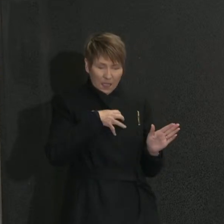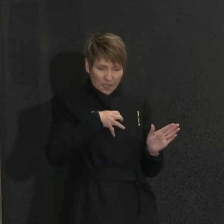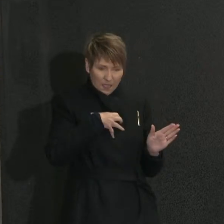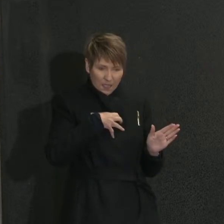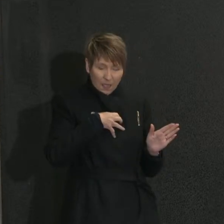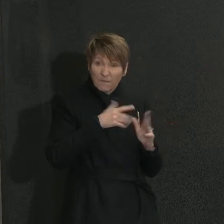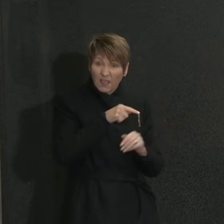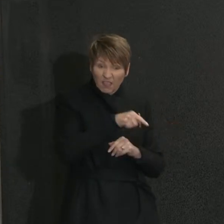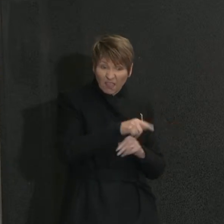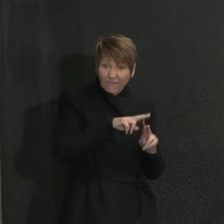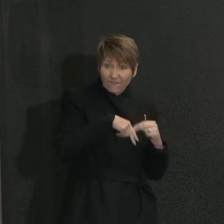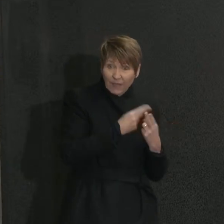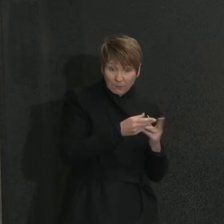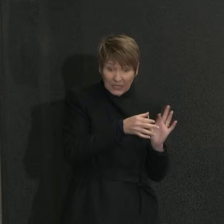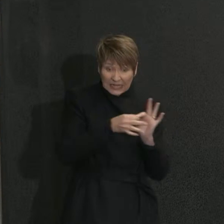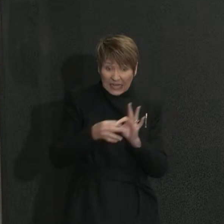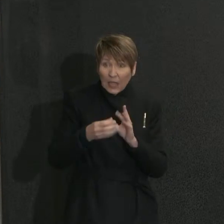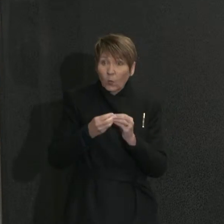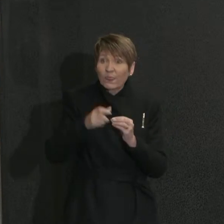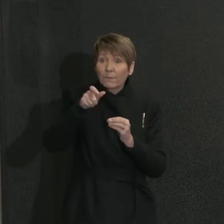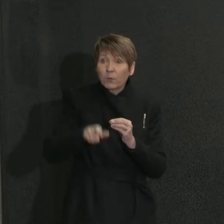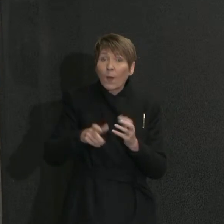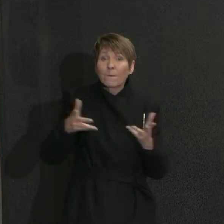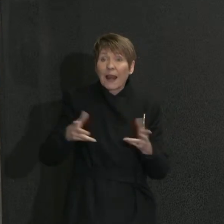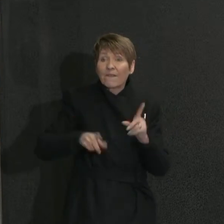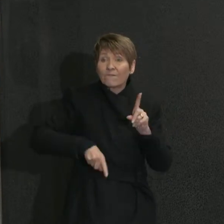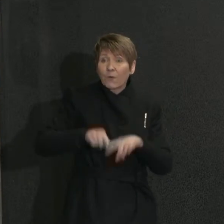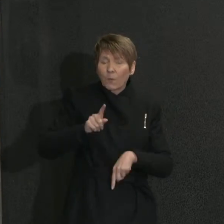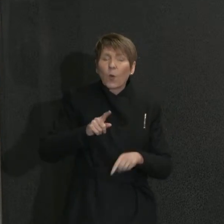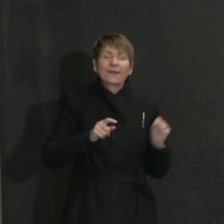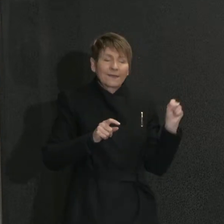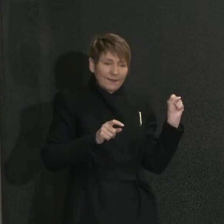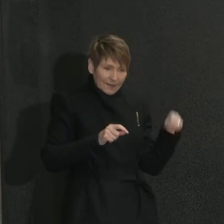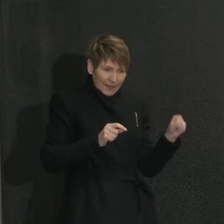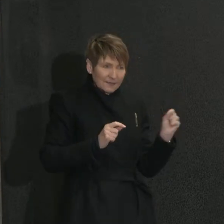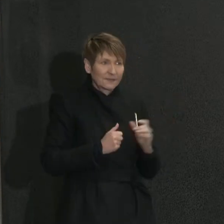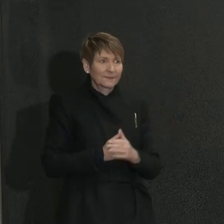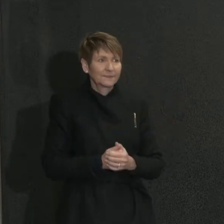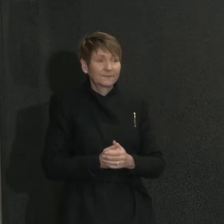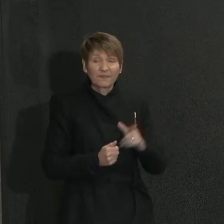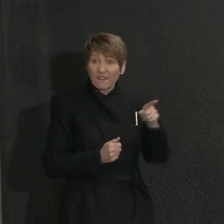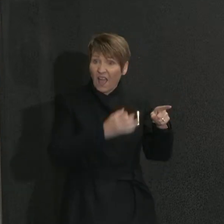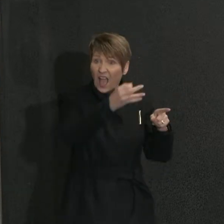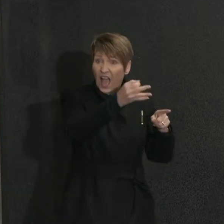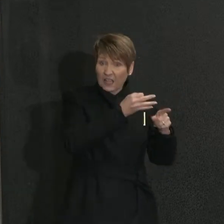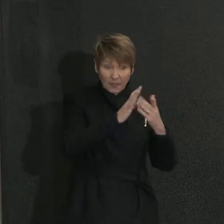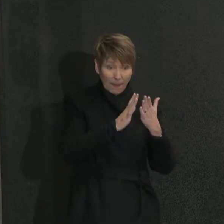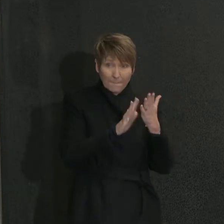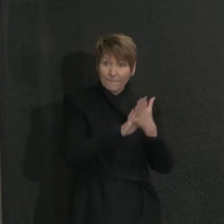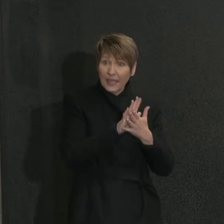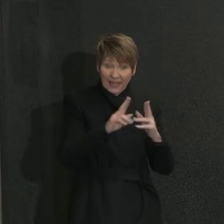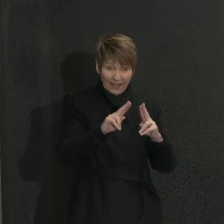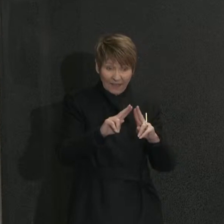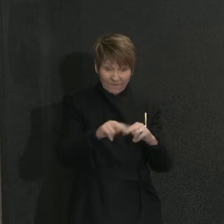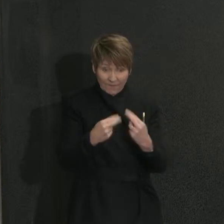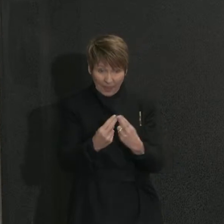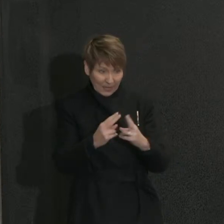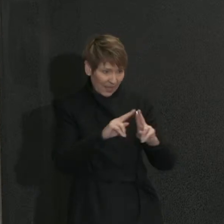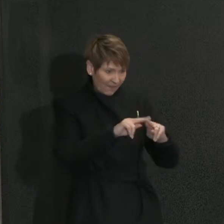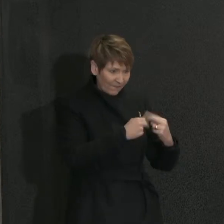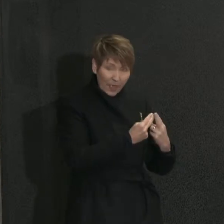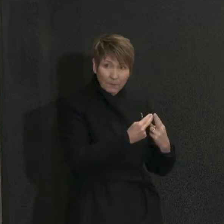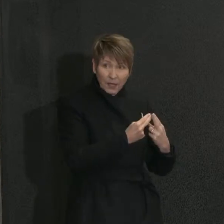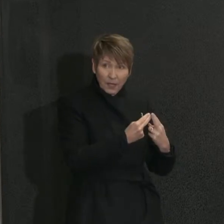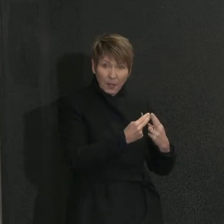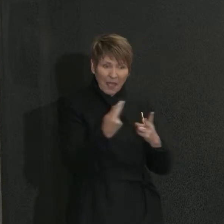football player? That's right. Yeah. But there's a chance there could have been multiple household visits going on through that whole period. If they were earlier, then let's